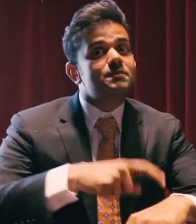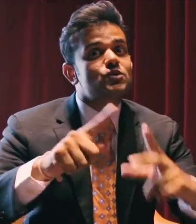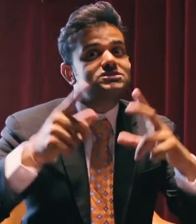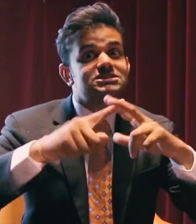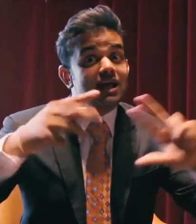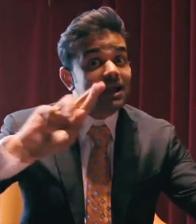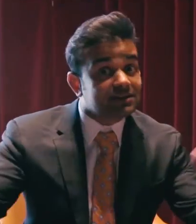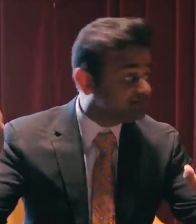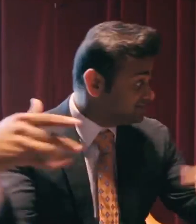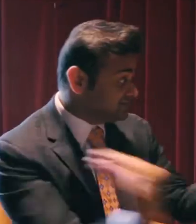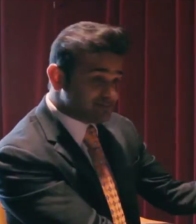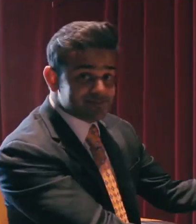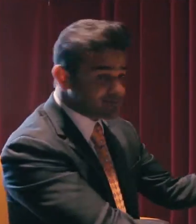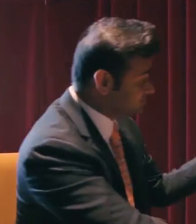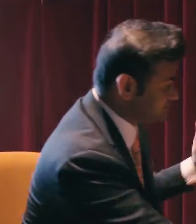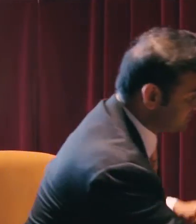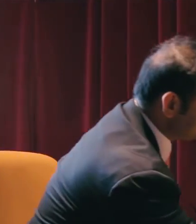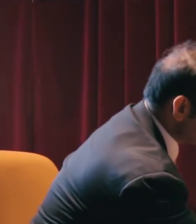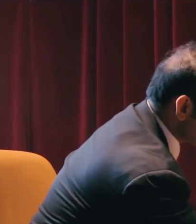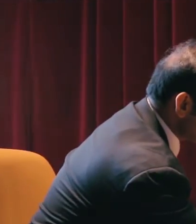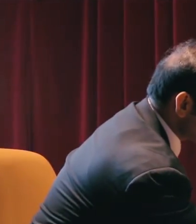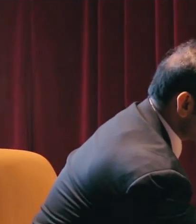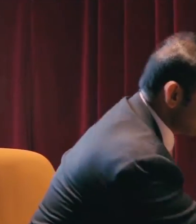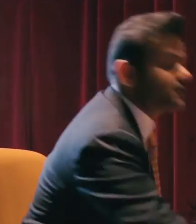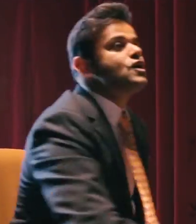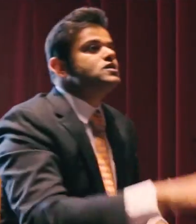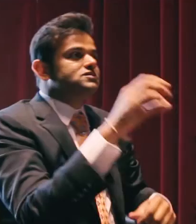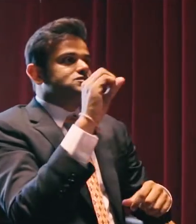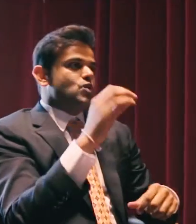We have just 20 minutes, so 20 minutes starts now.